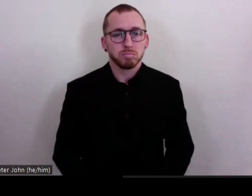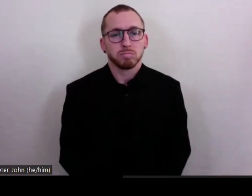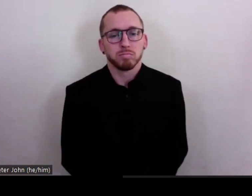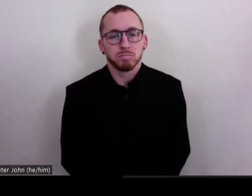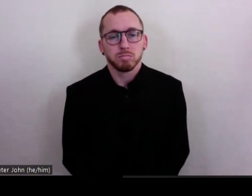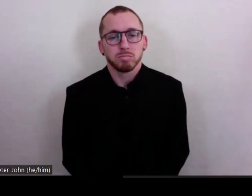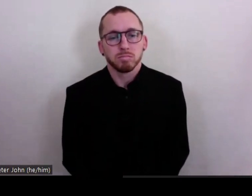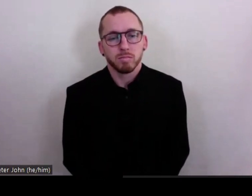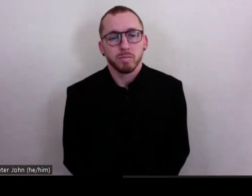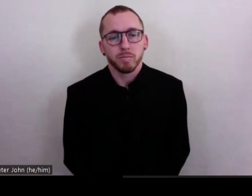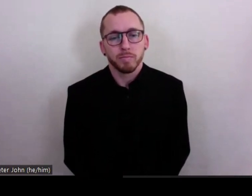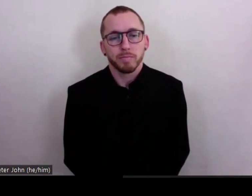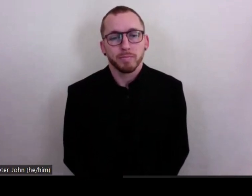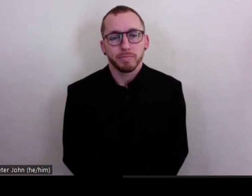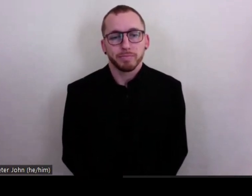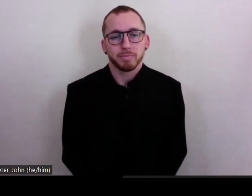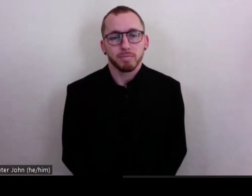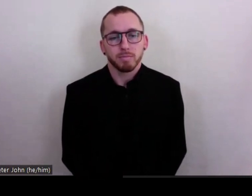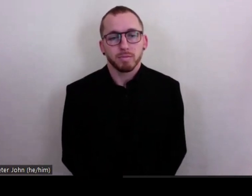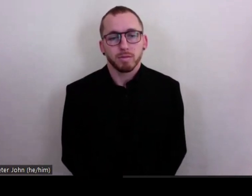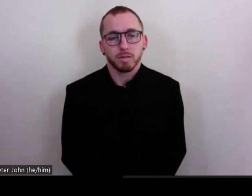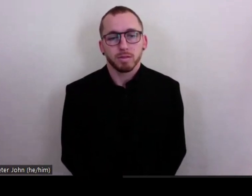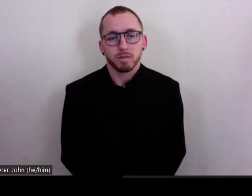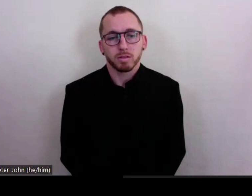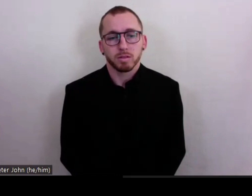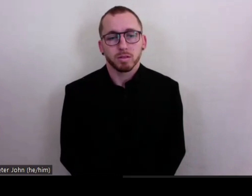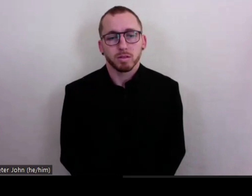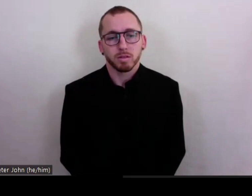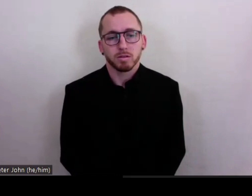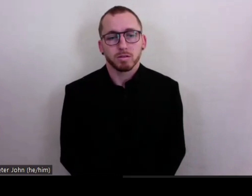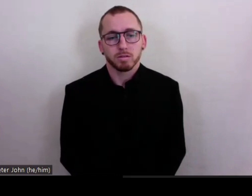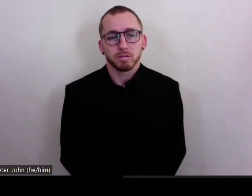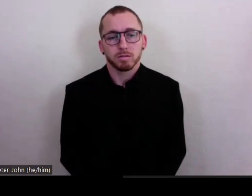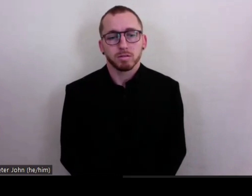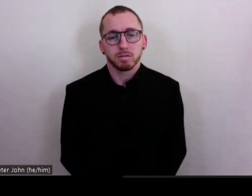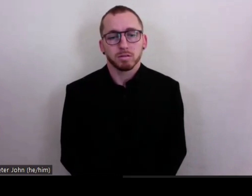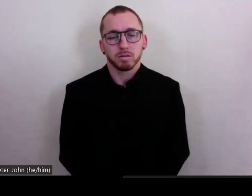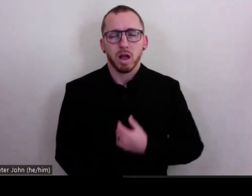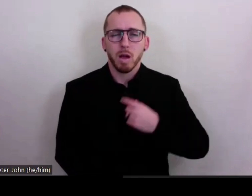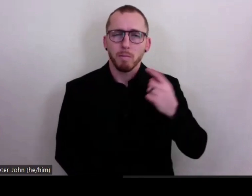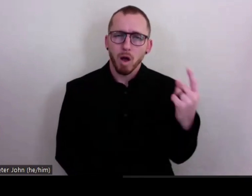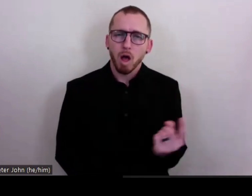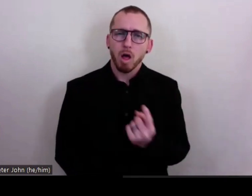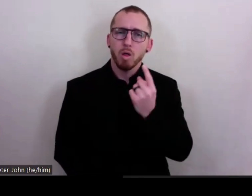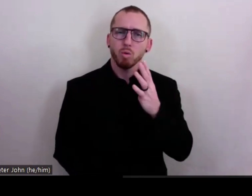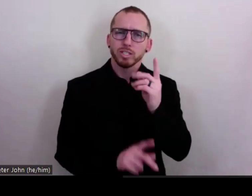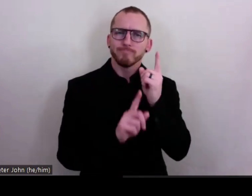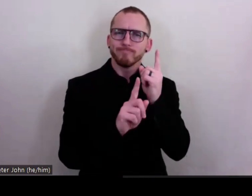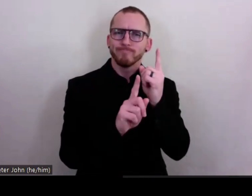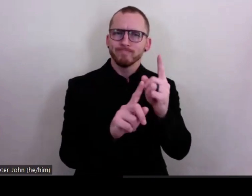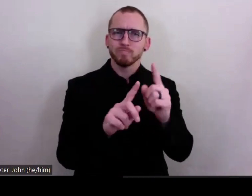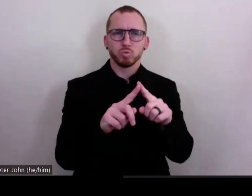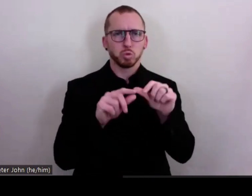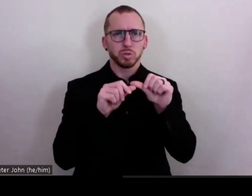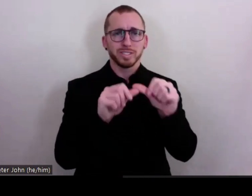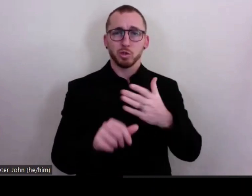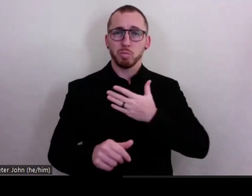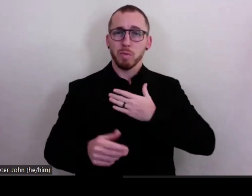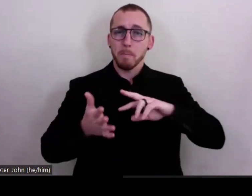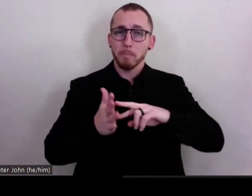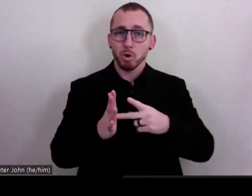I'm always looking to continue my, I guess, my purpose in life, which